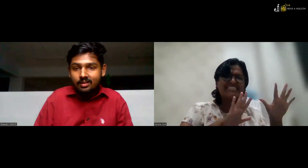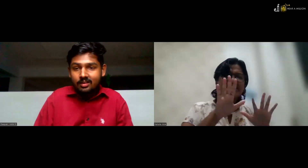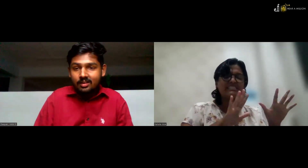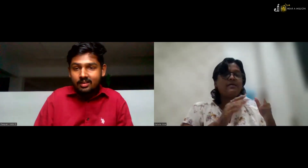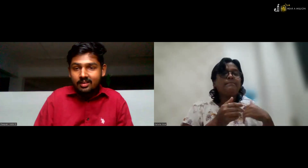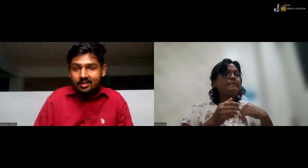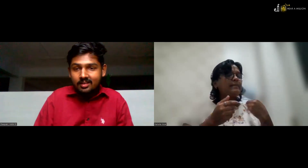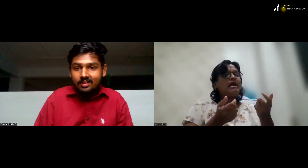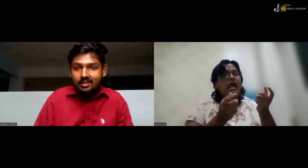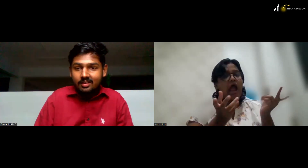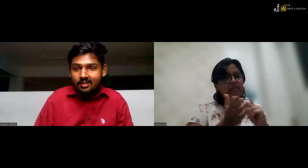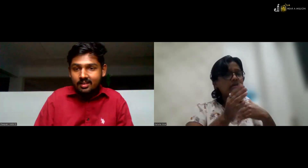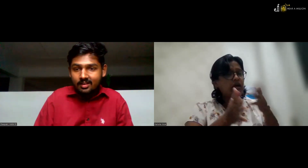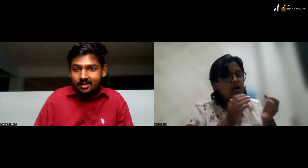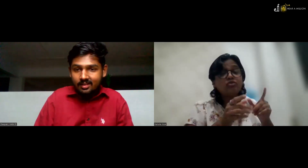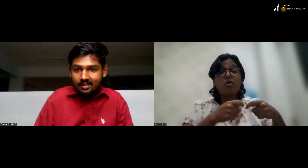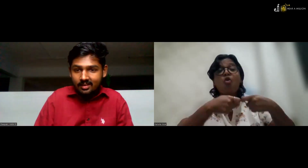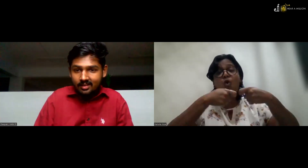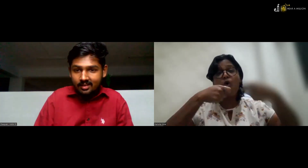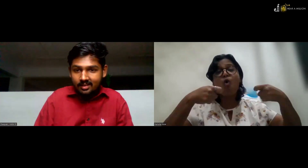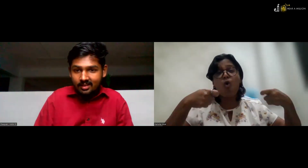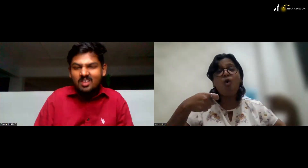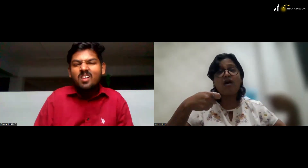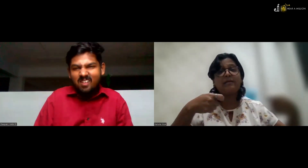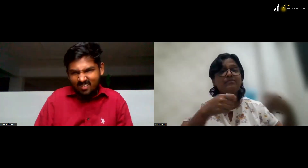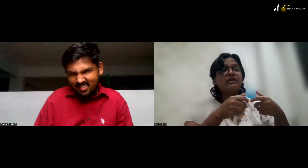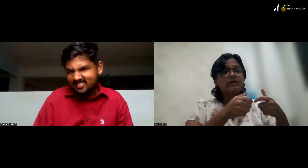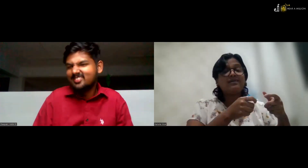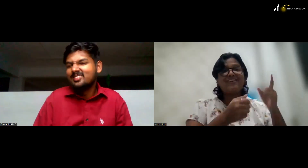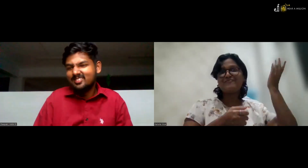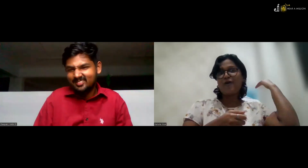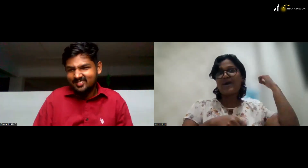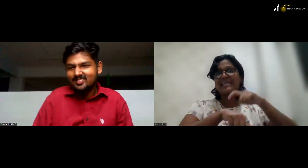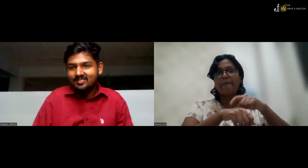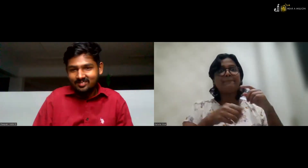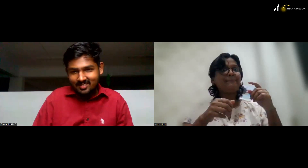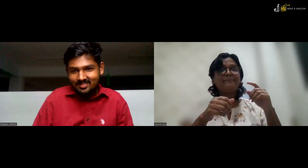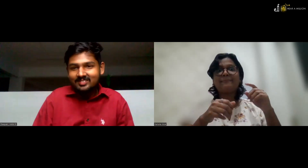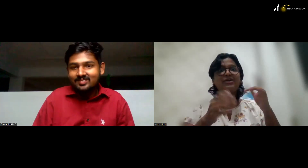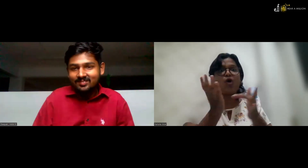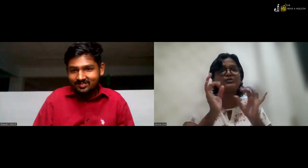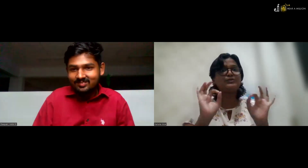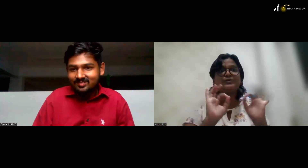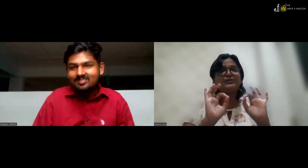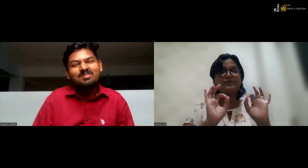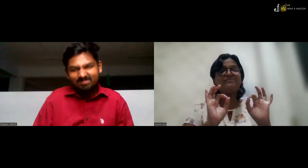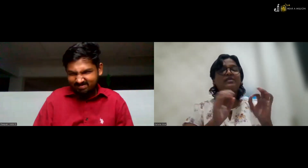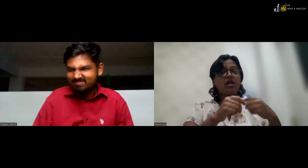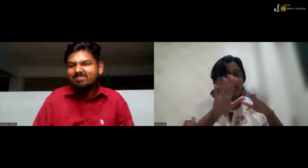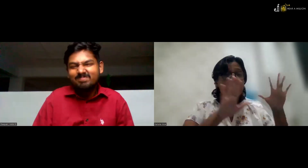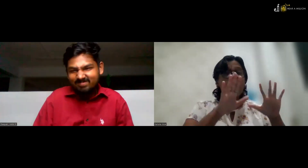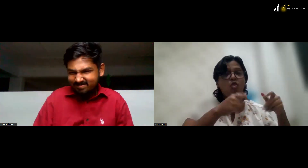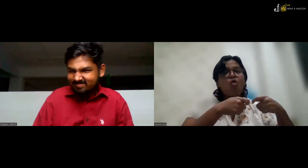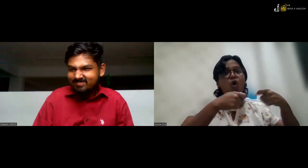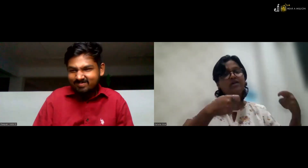knew English language. So I tried to communicate with them through gestures. Yeah, it took a long time. Earlier we